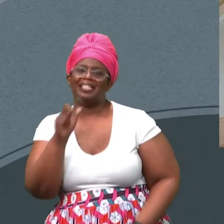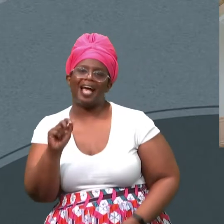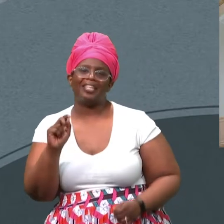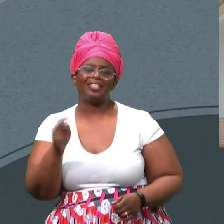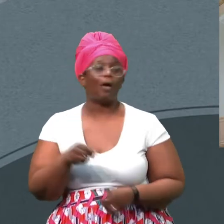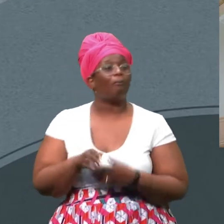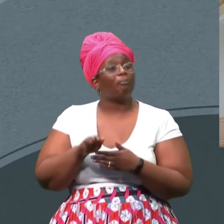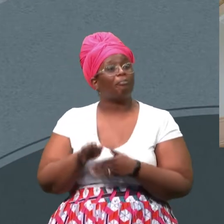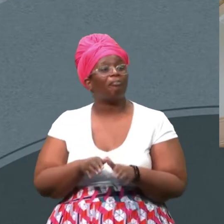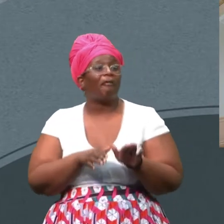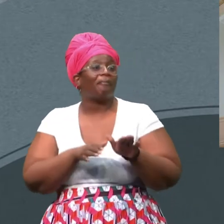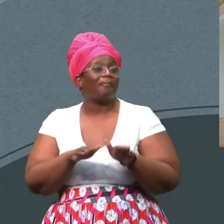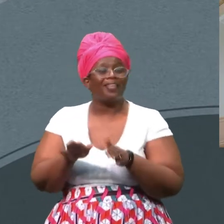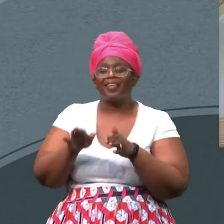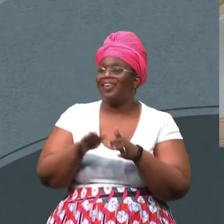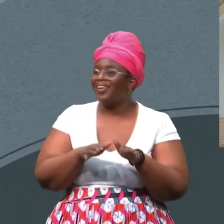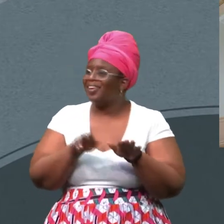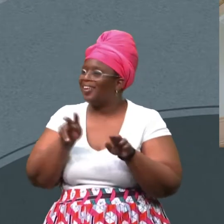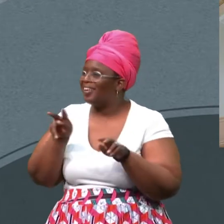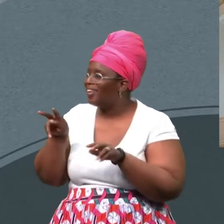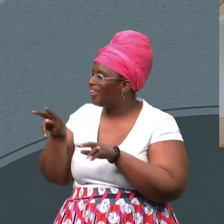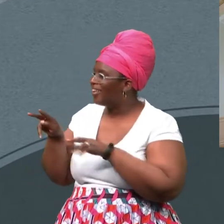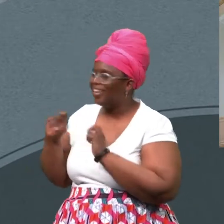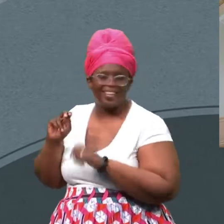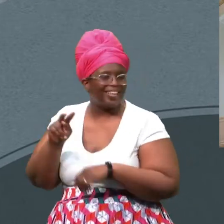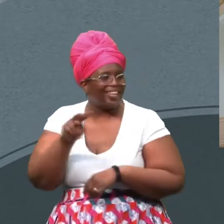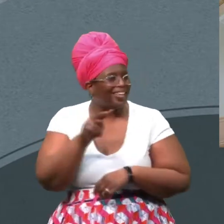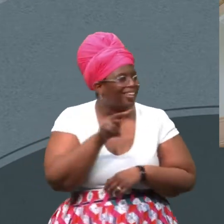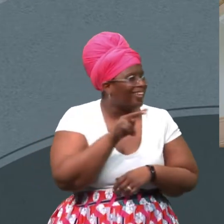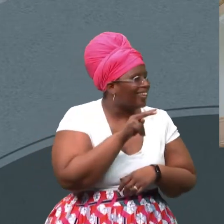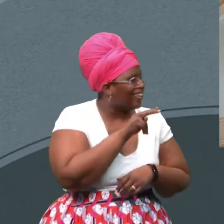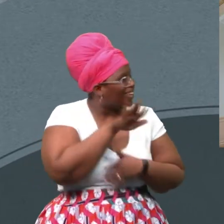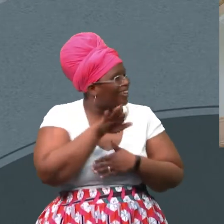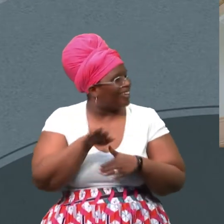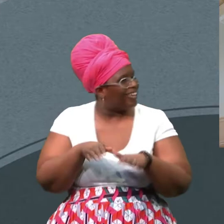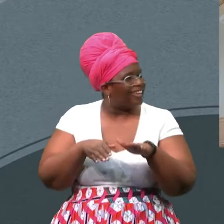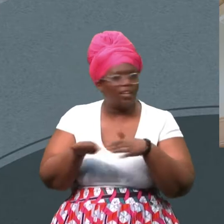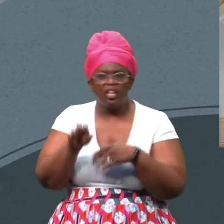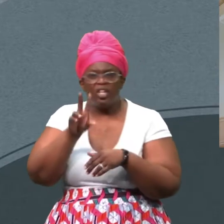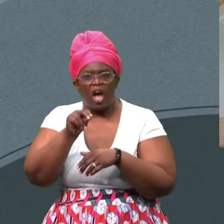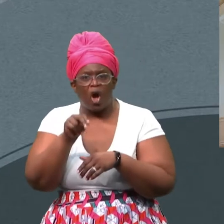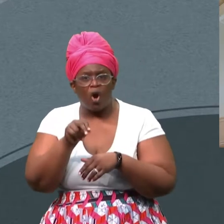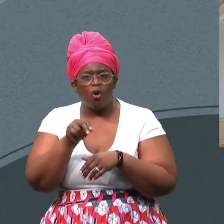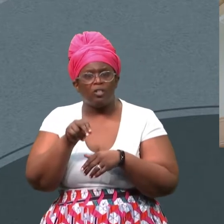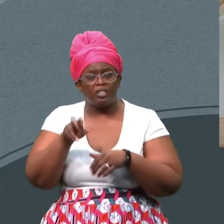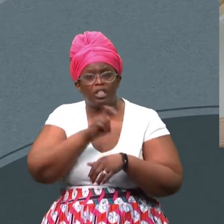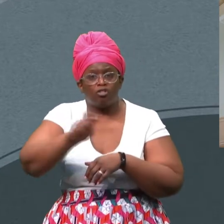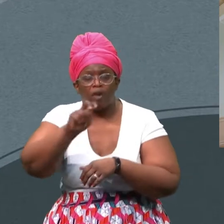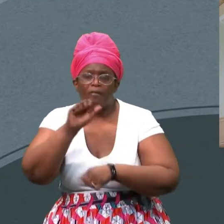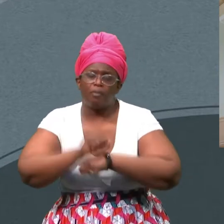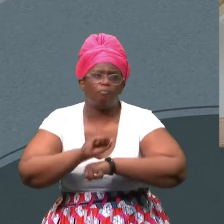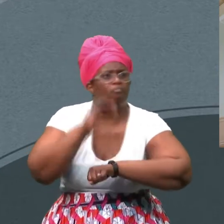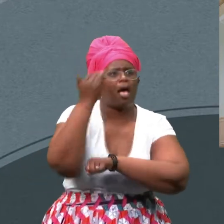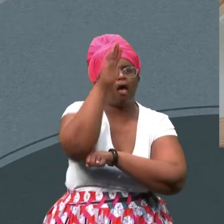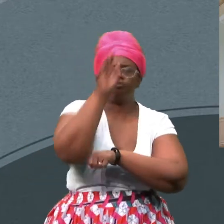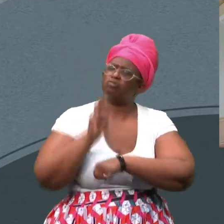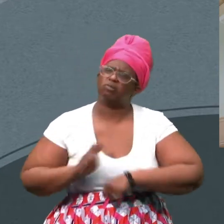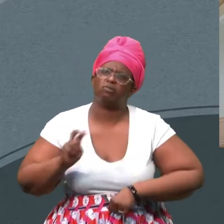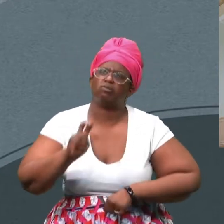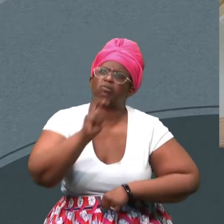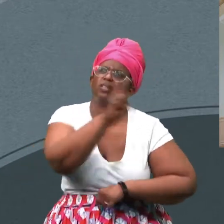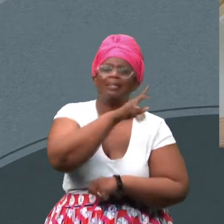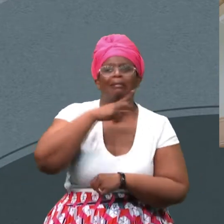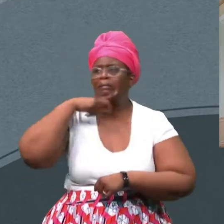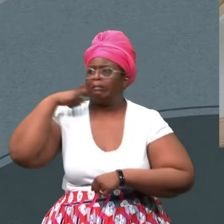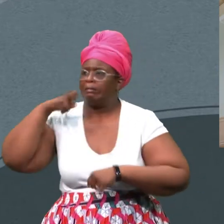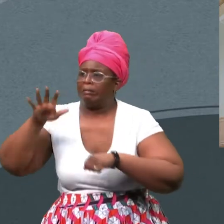a country road. No, she's going through mountainous territory. She's trying to get to an area that has desert